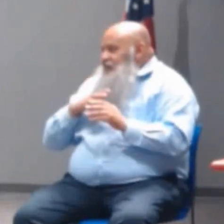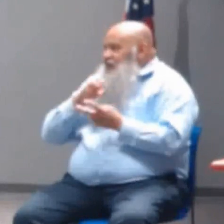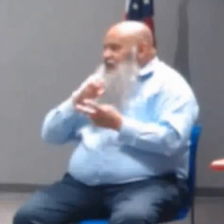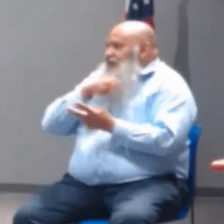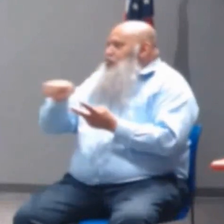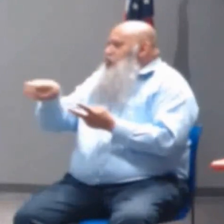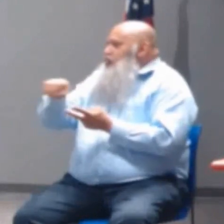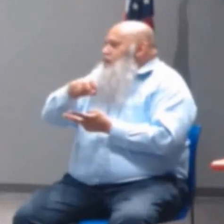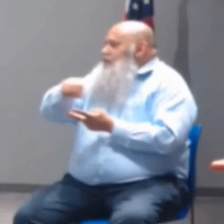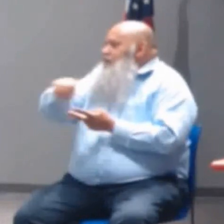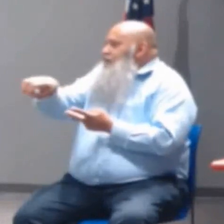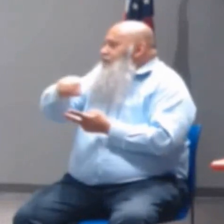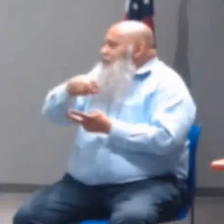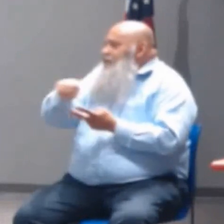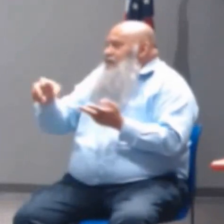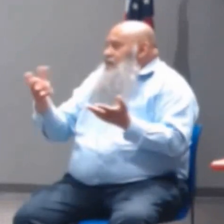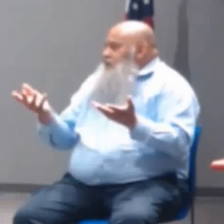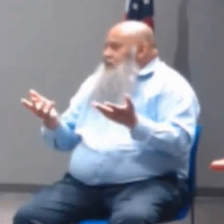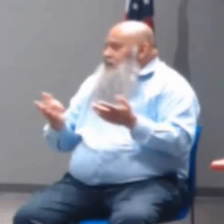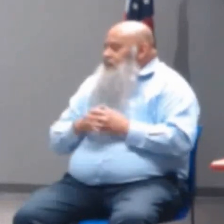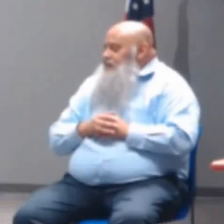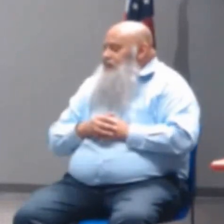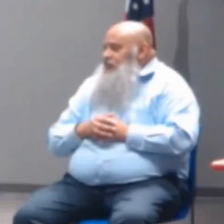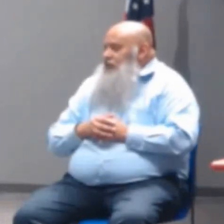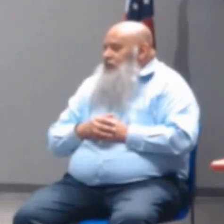the spectrum, move around the spectrum.